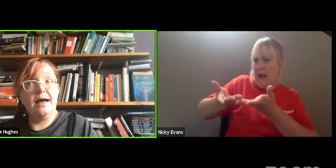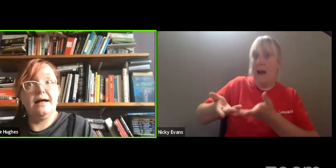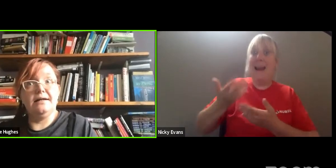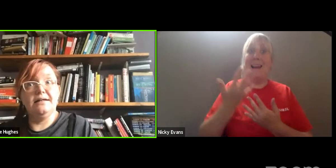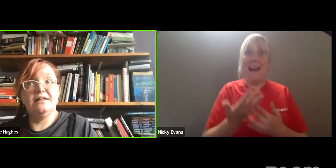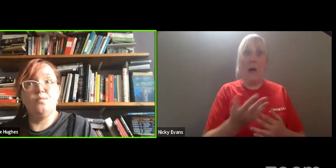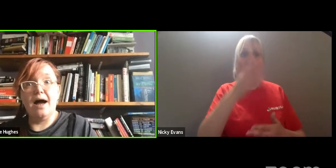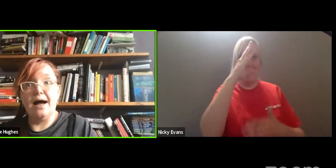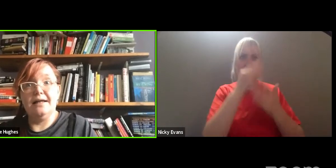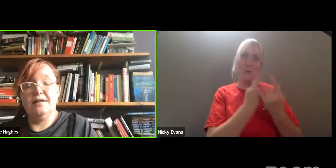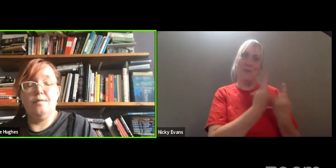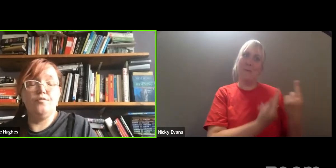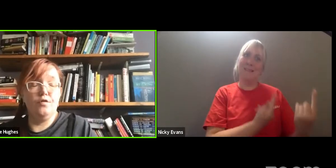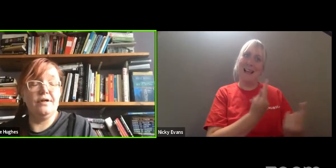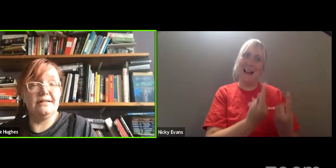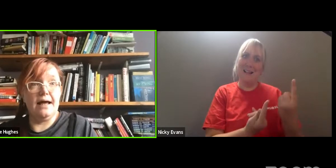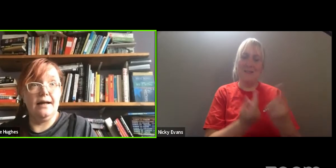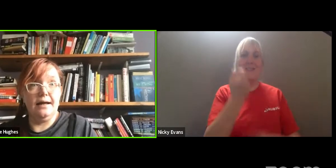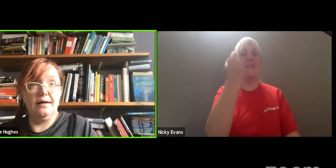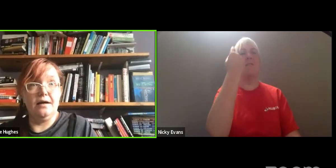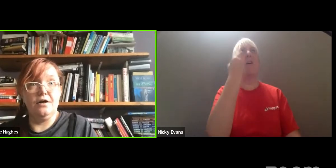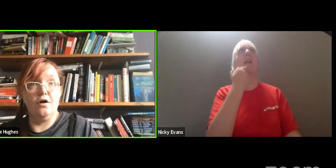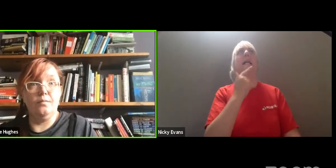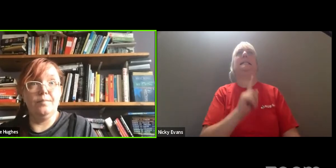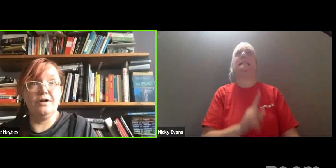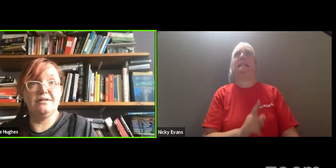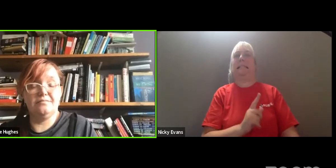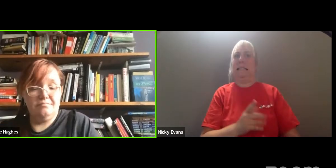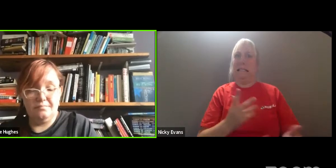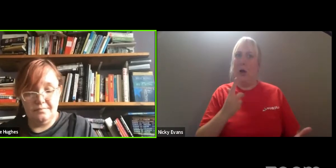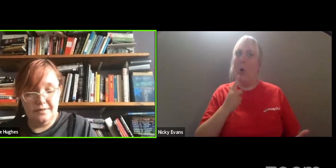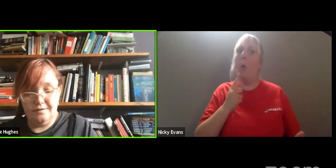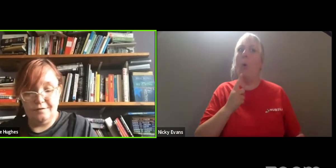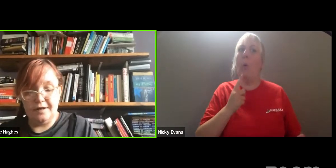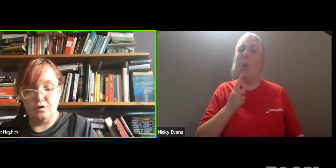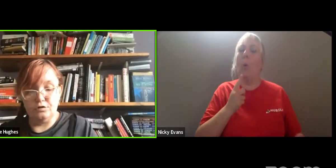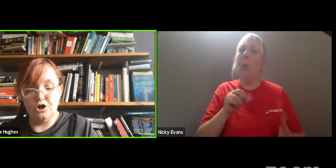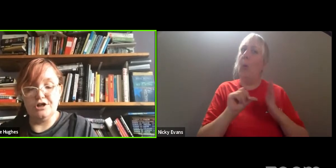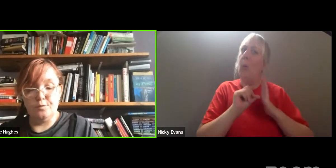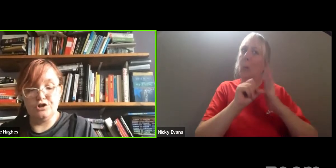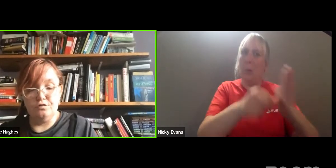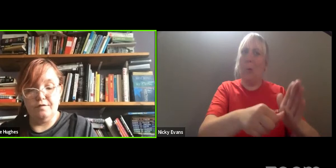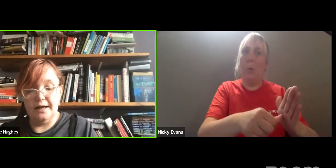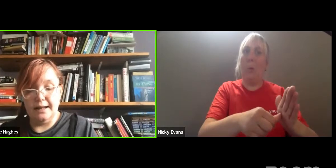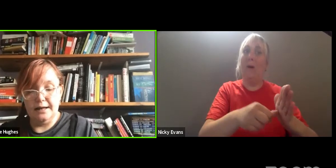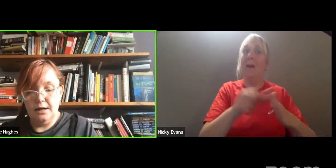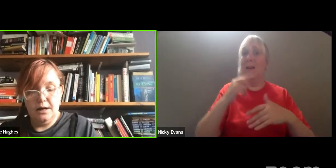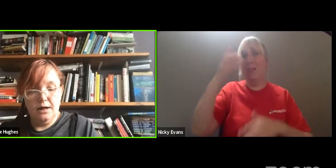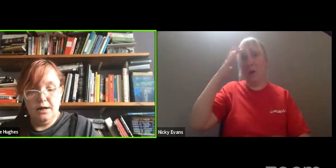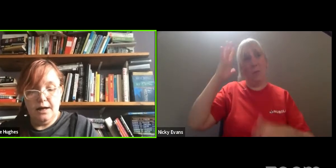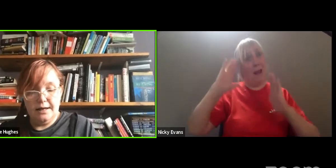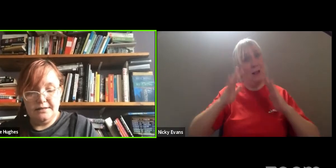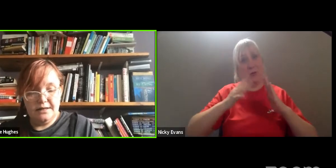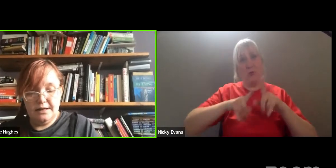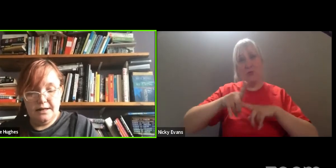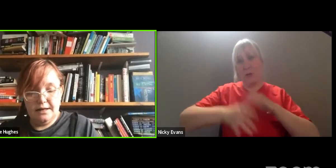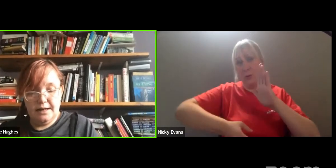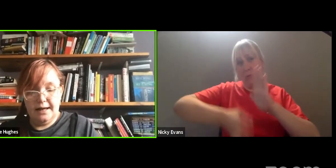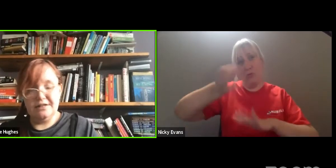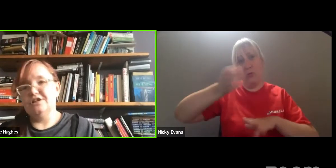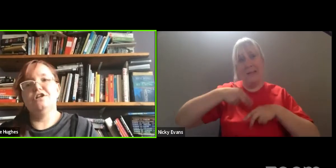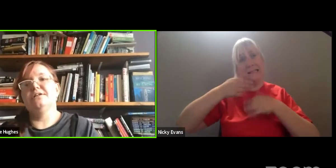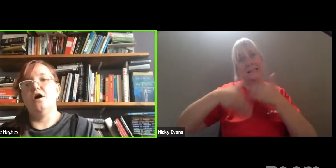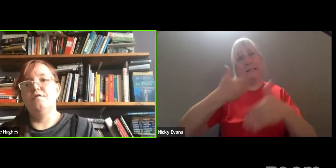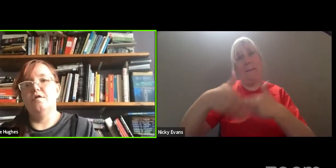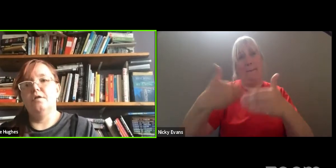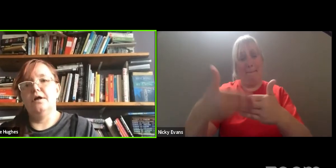really like. And this is why they've improved it slightly, you know, because they've had no choice but to, really. And